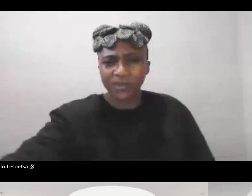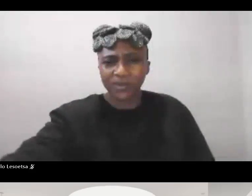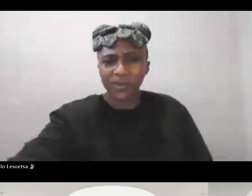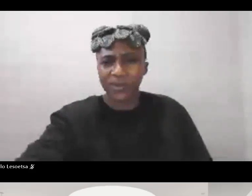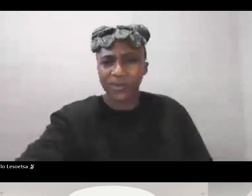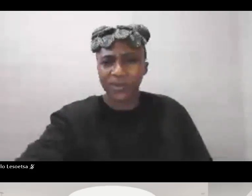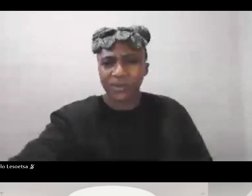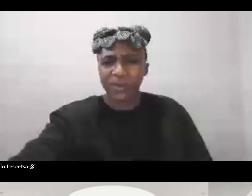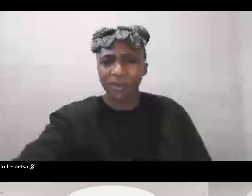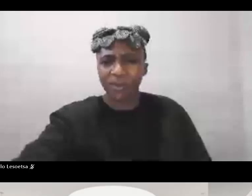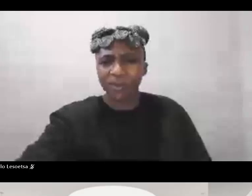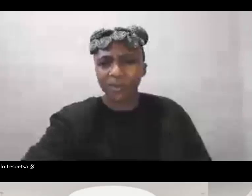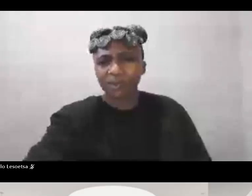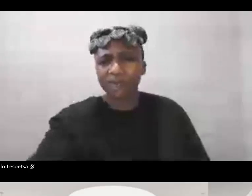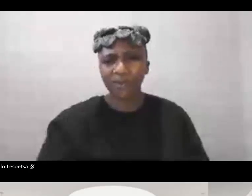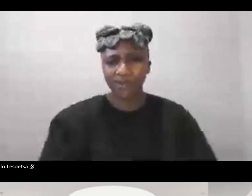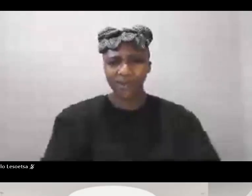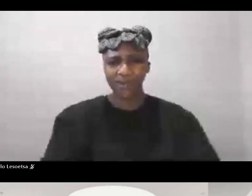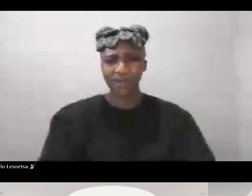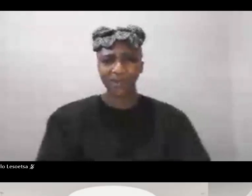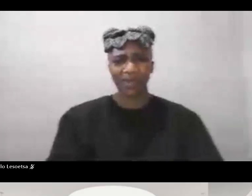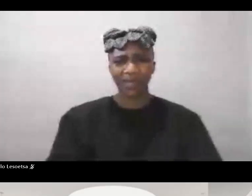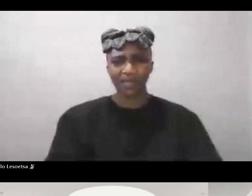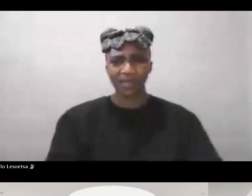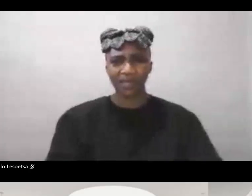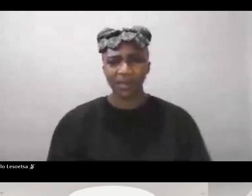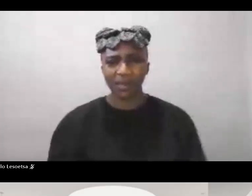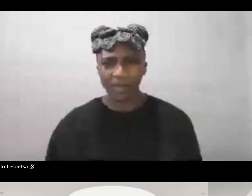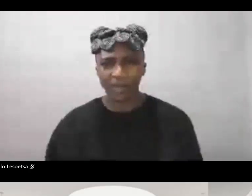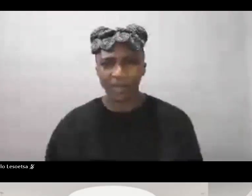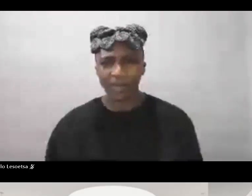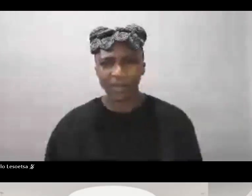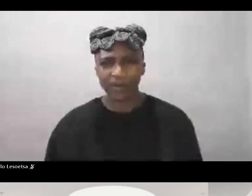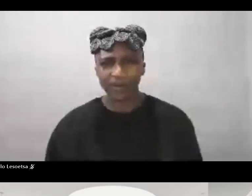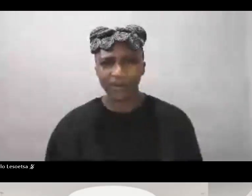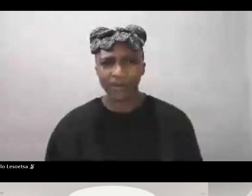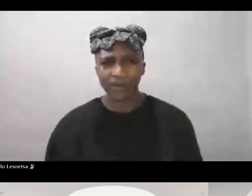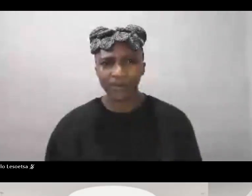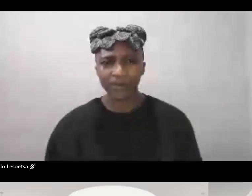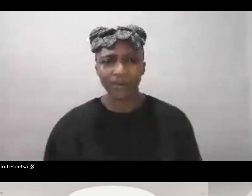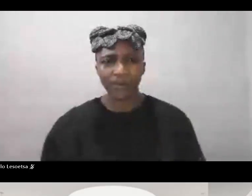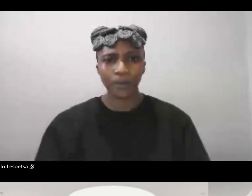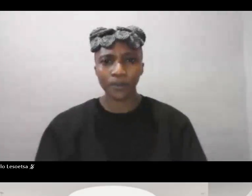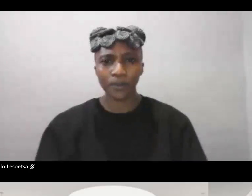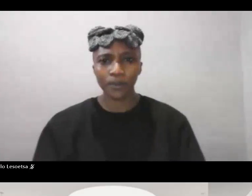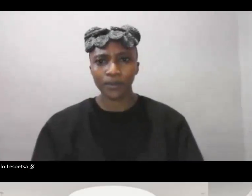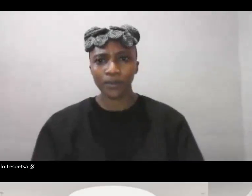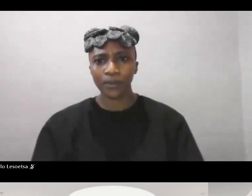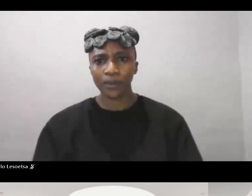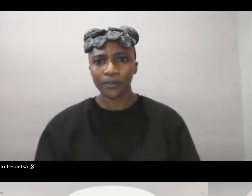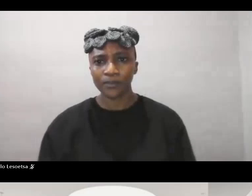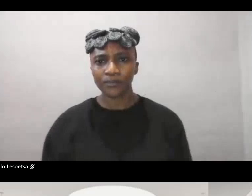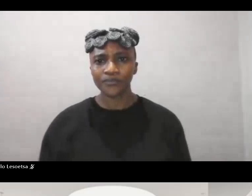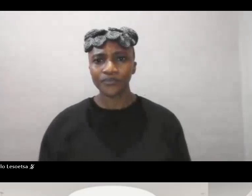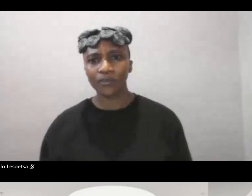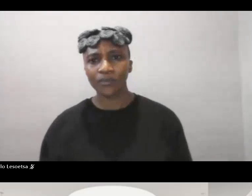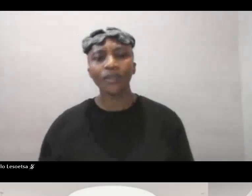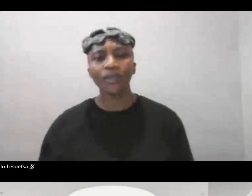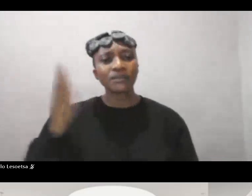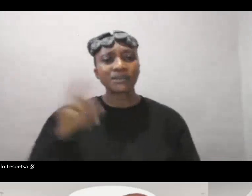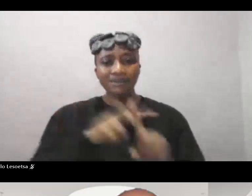fine, I'm okay with it. So you were talking about Ntombi's needs when she was finding that they couldn't understand that through sign